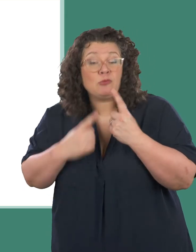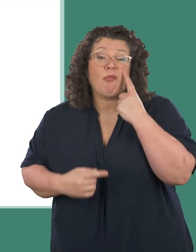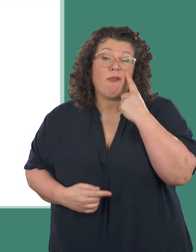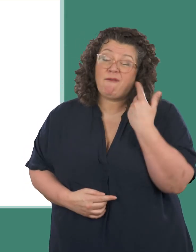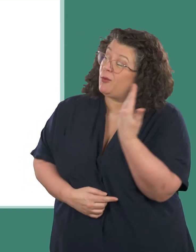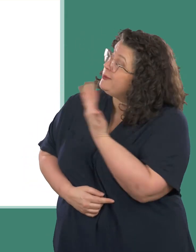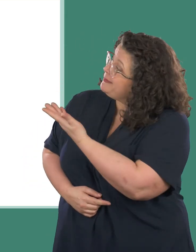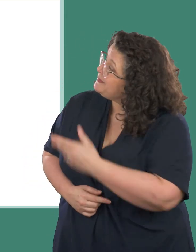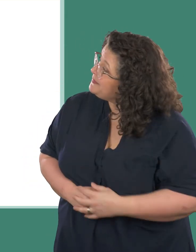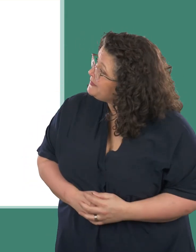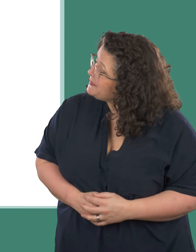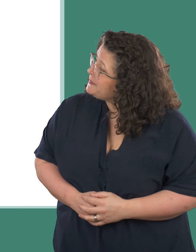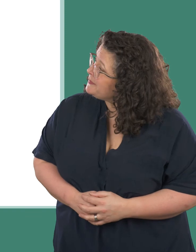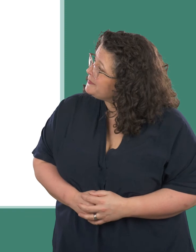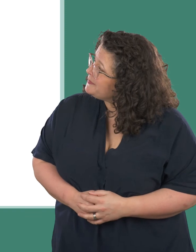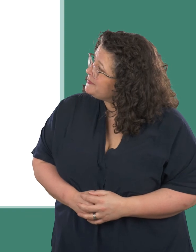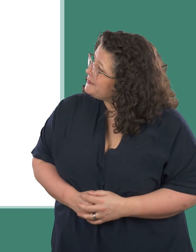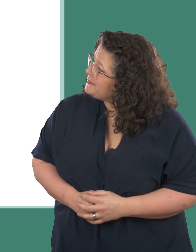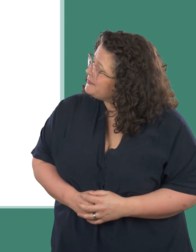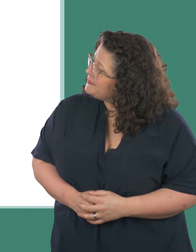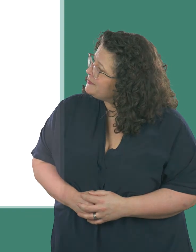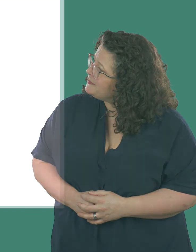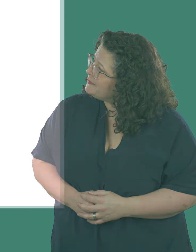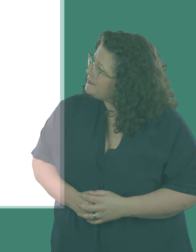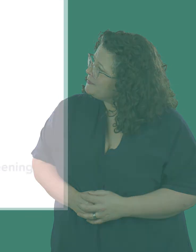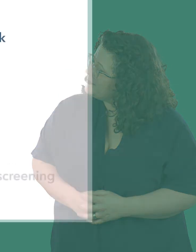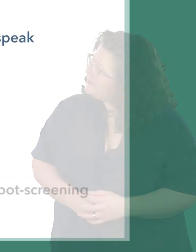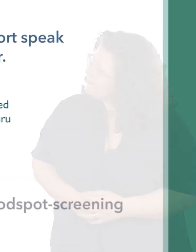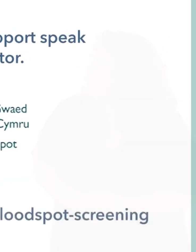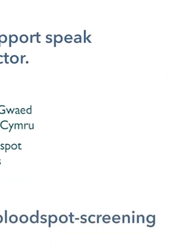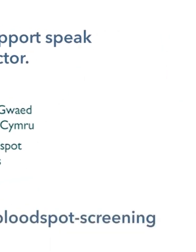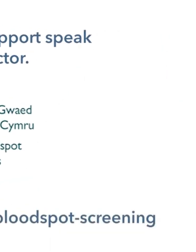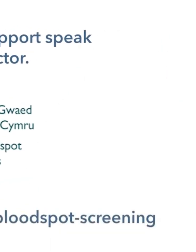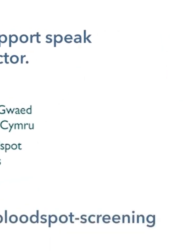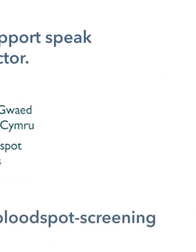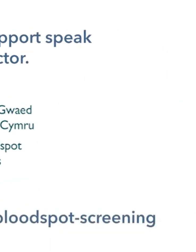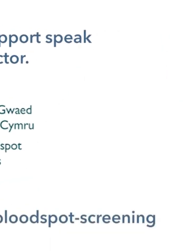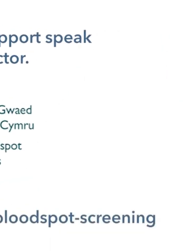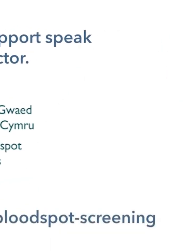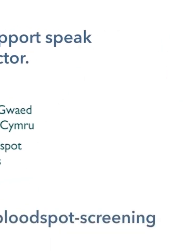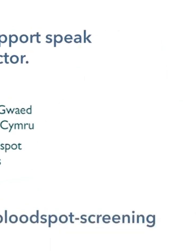For more information or support, speak to a midwife or doctor, or go to